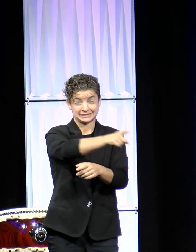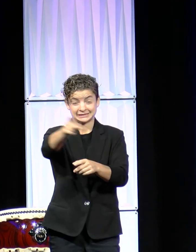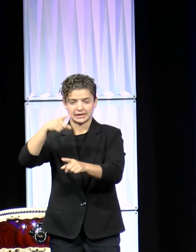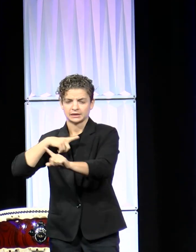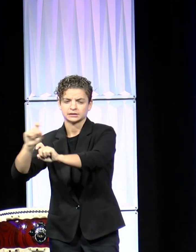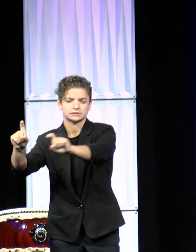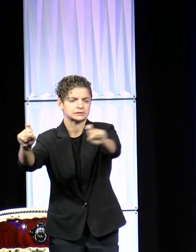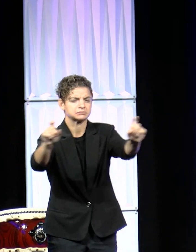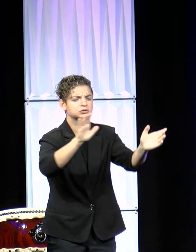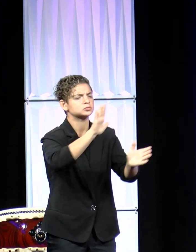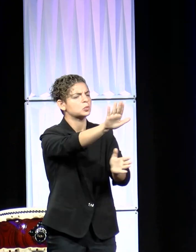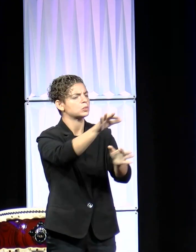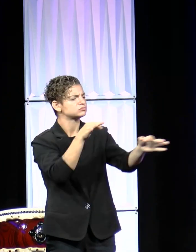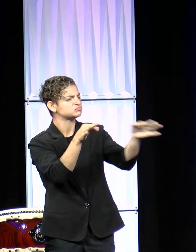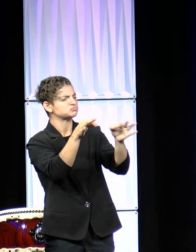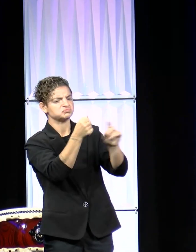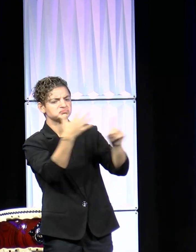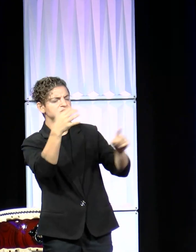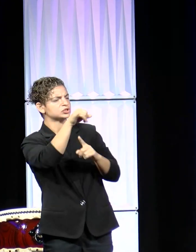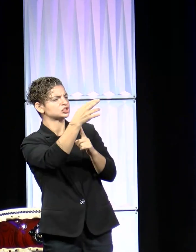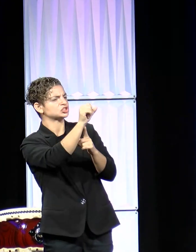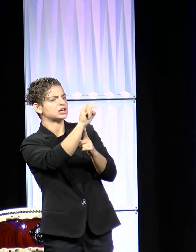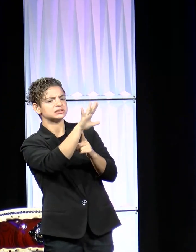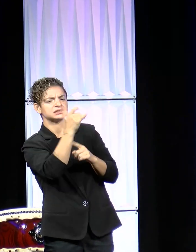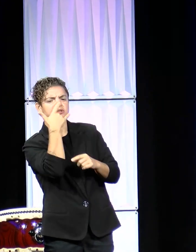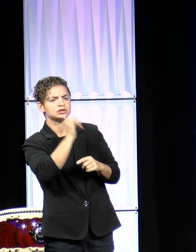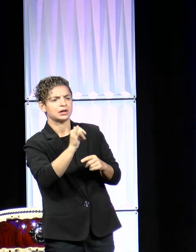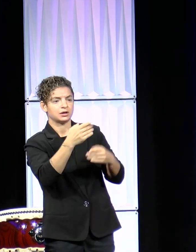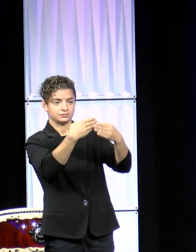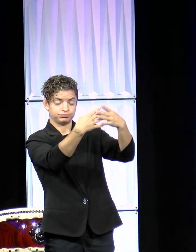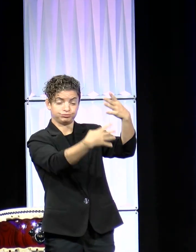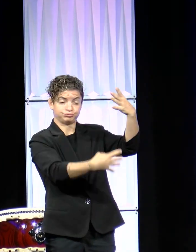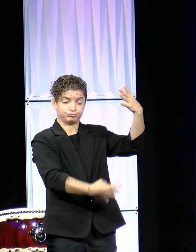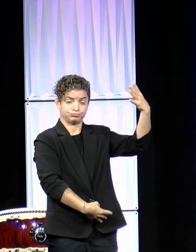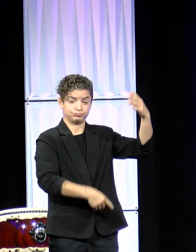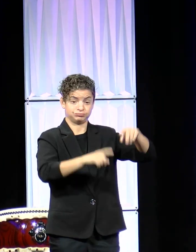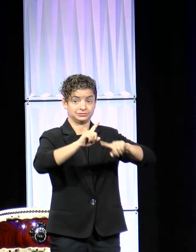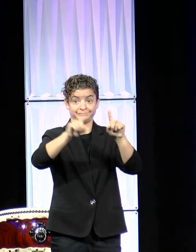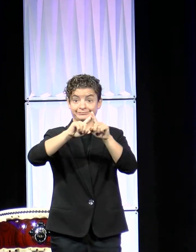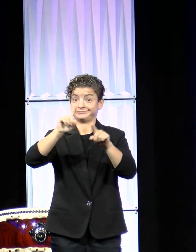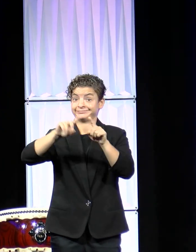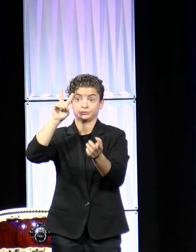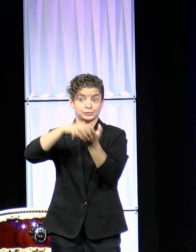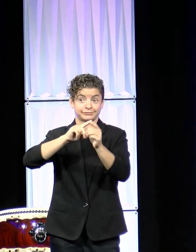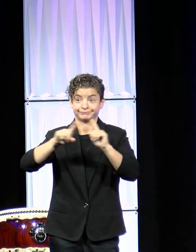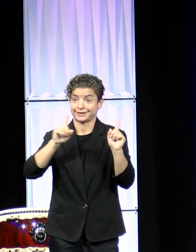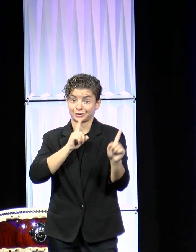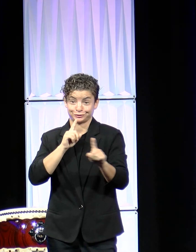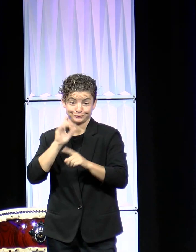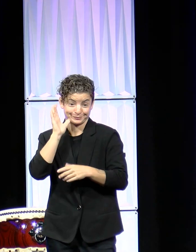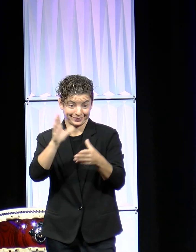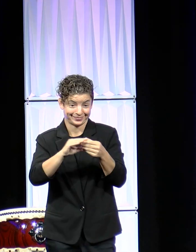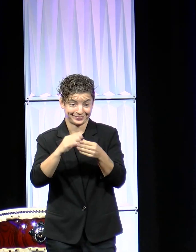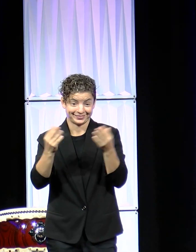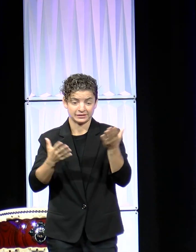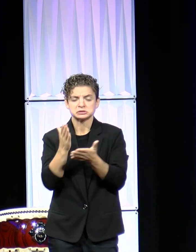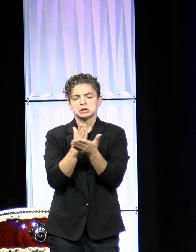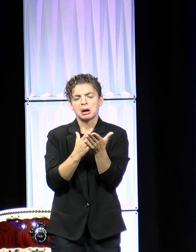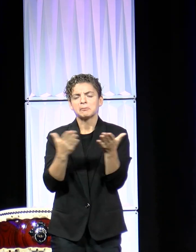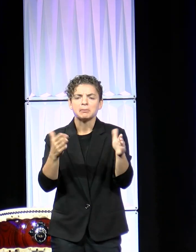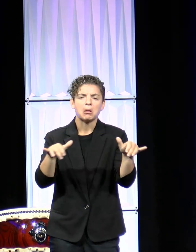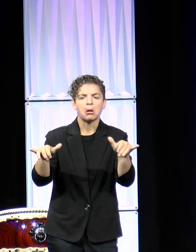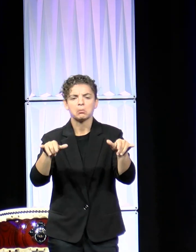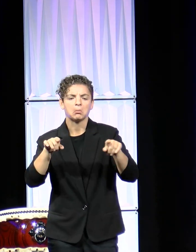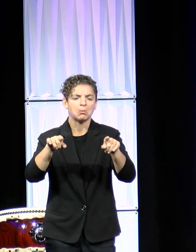justice, I would probably have 2,000 different answers. Some things overlapping, some things different